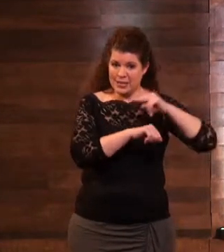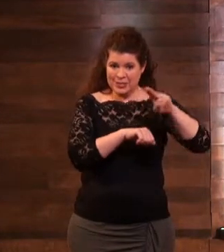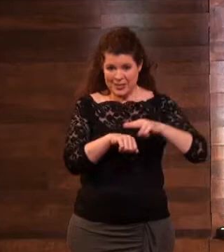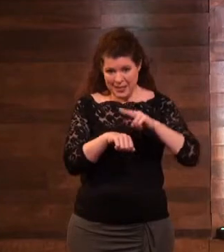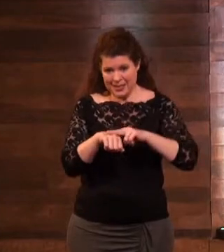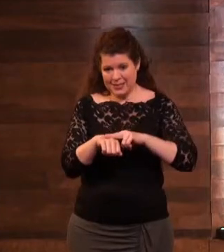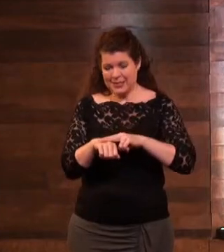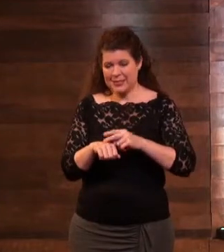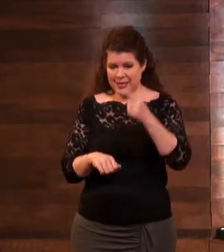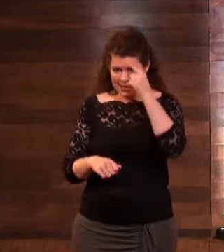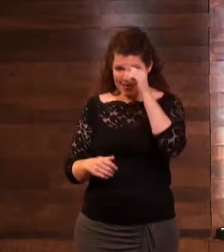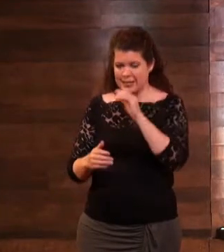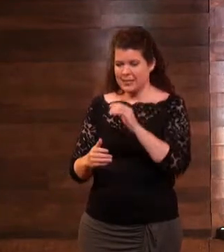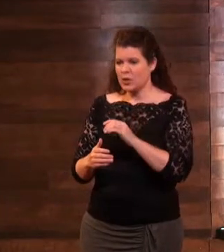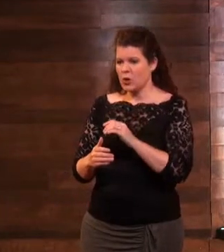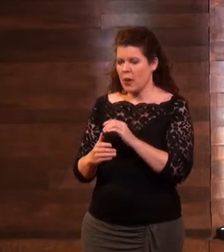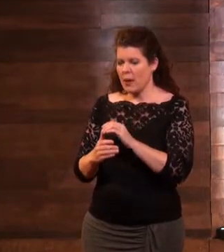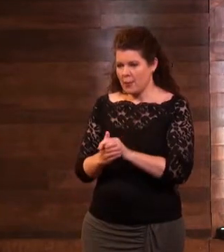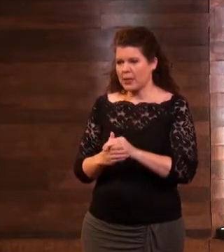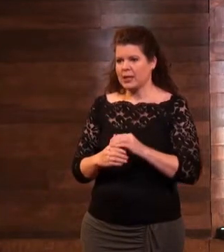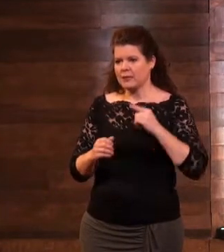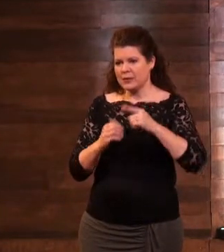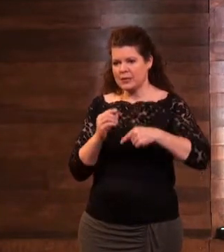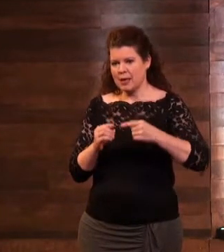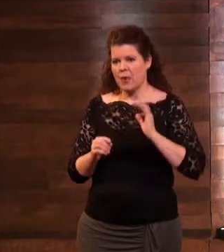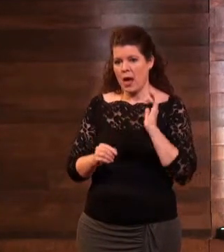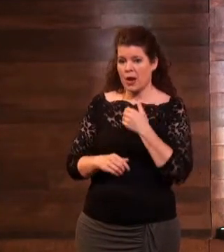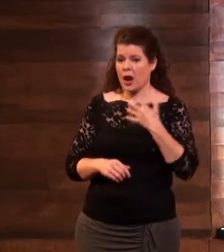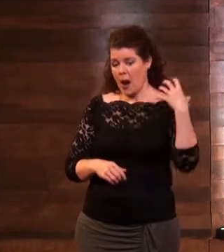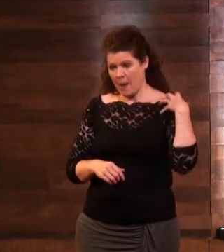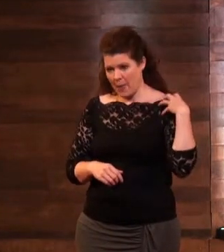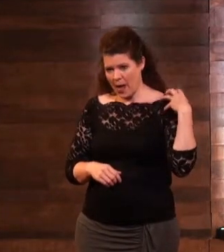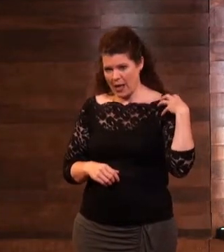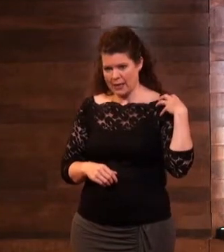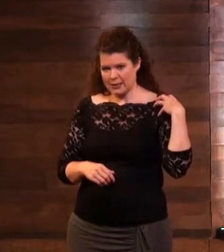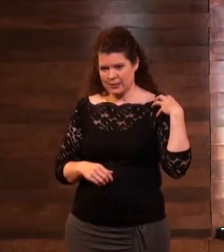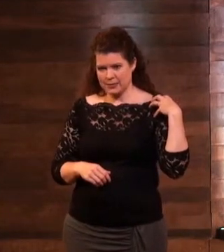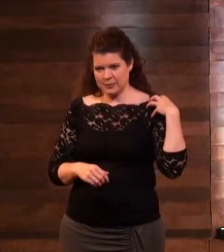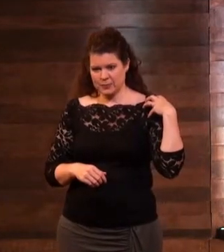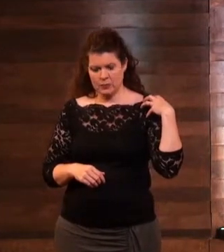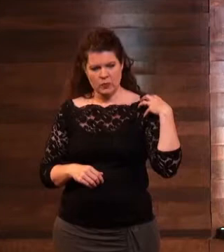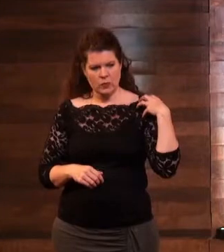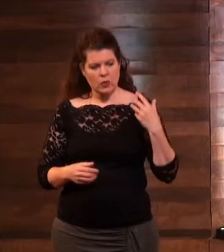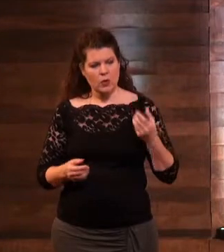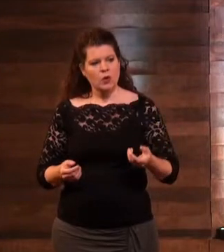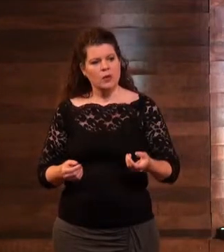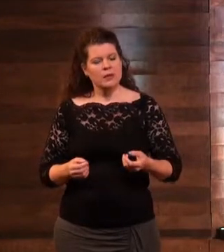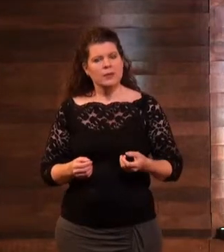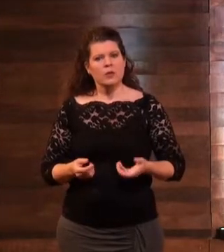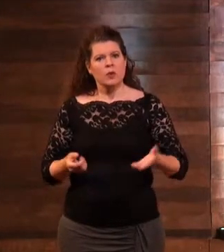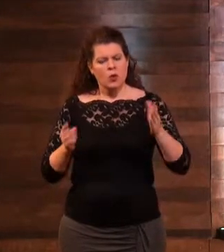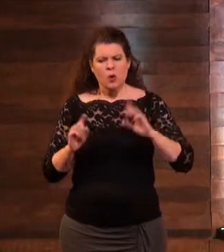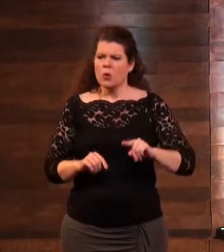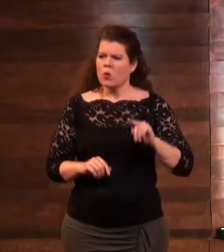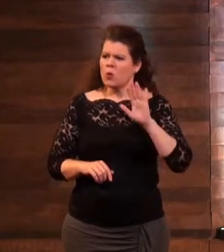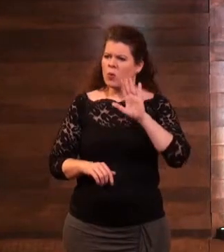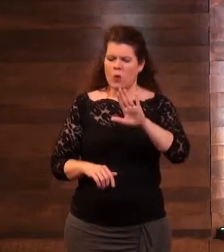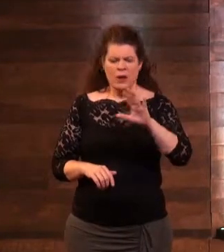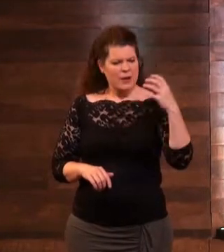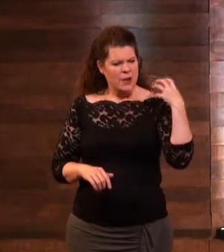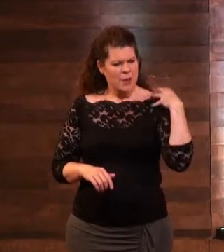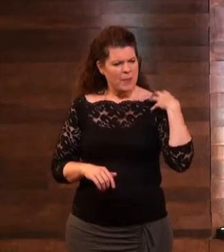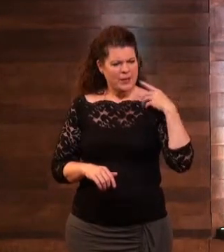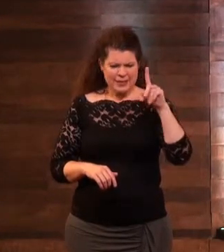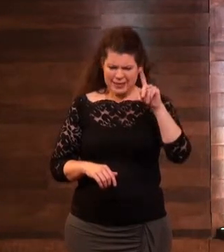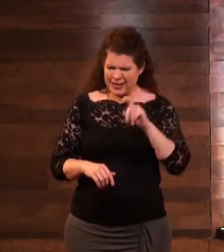When the government's doing something that just makes you shake your head, remember who established it. When your boss is asking you to do something